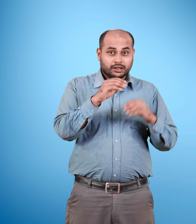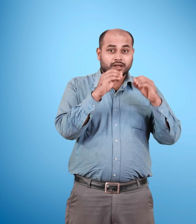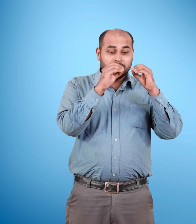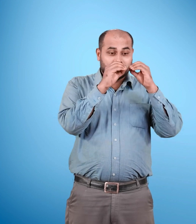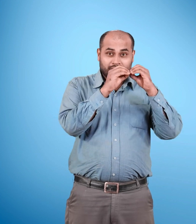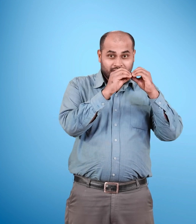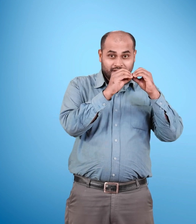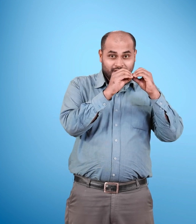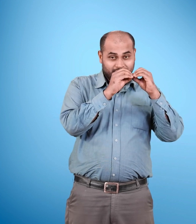B.